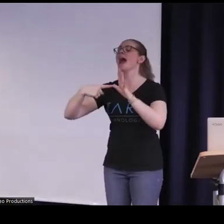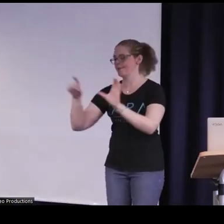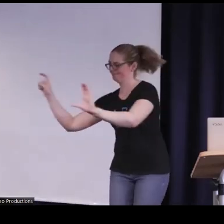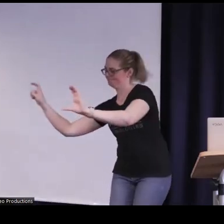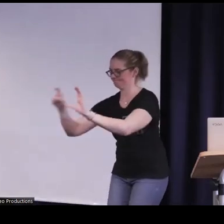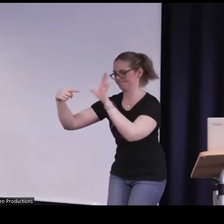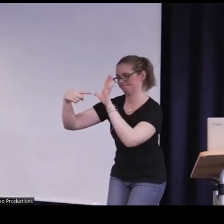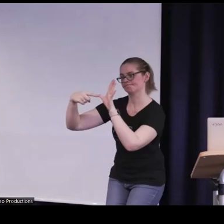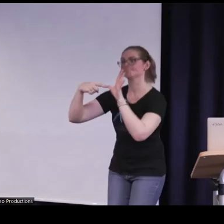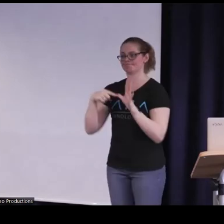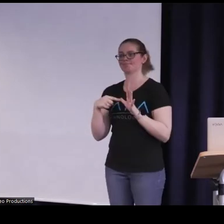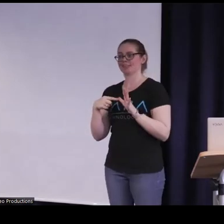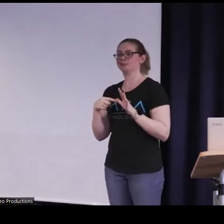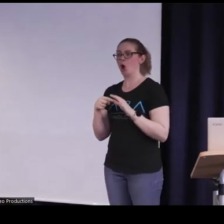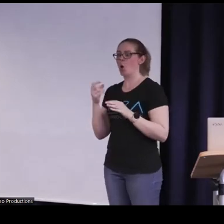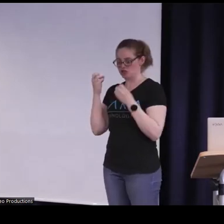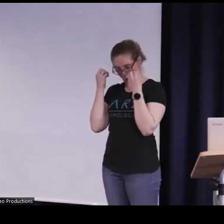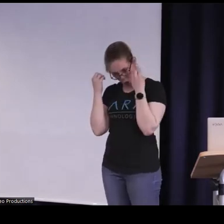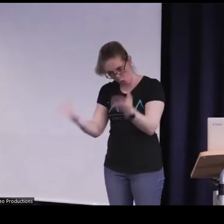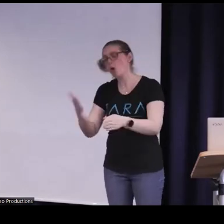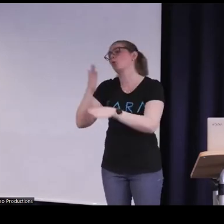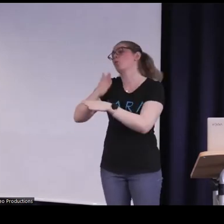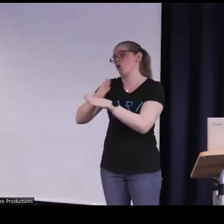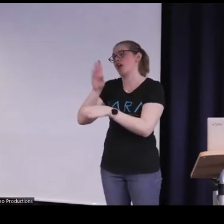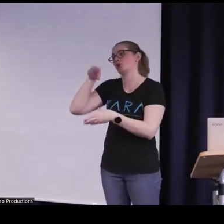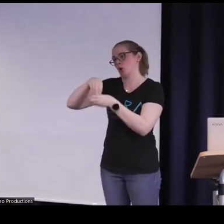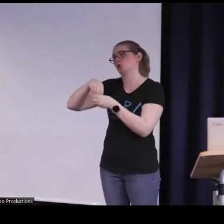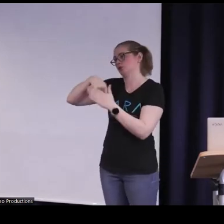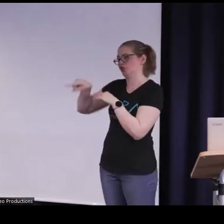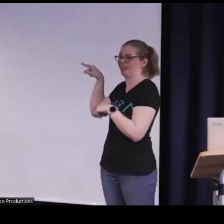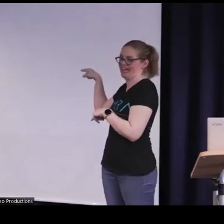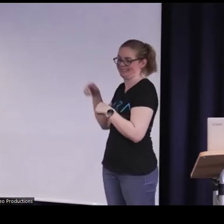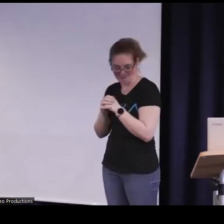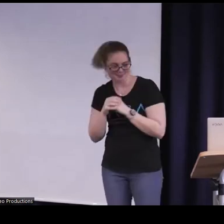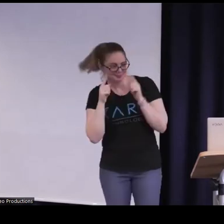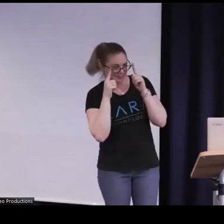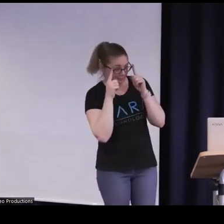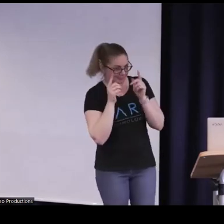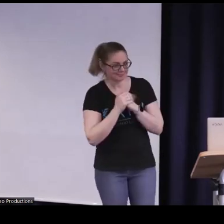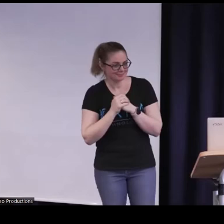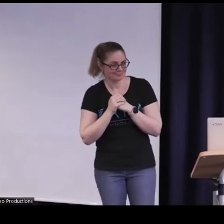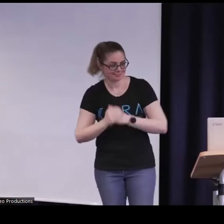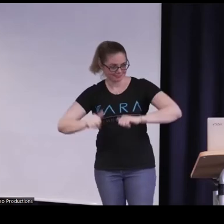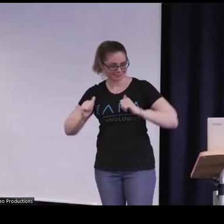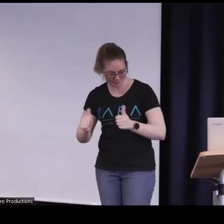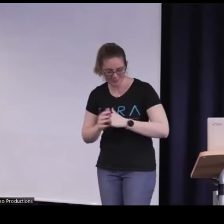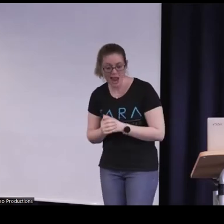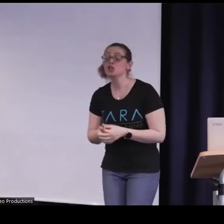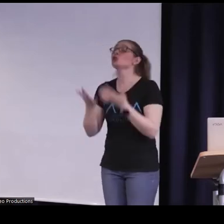might say, this is not quite right. You need to do this a little bit differently. So there's a lot of work involved that goes into the motion